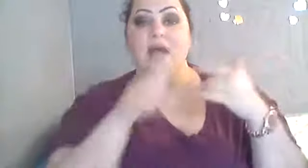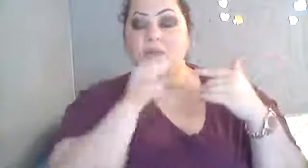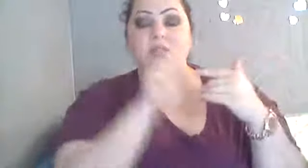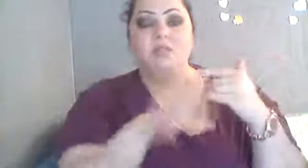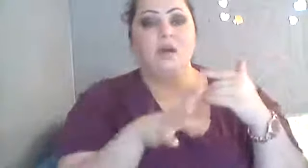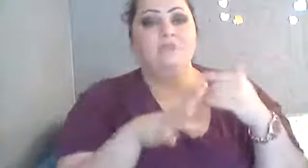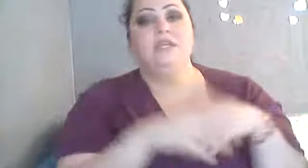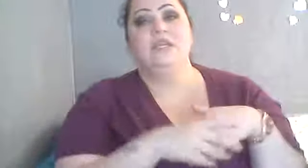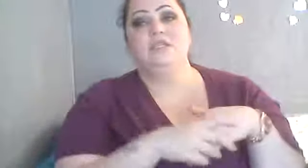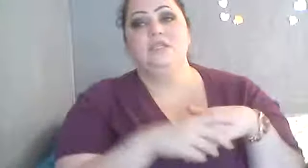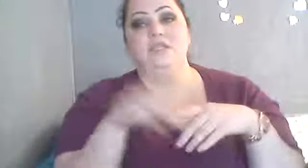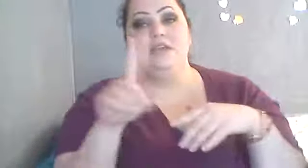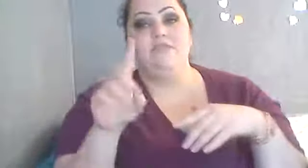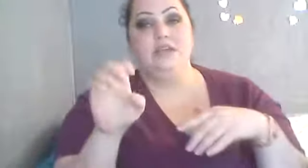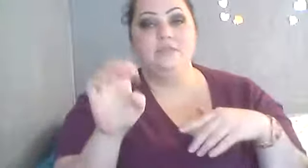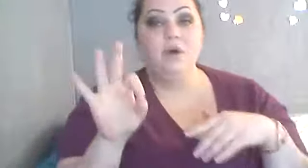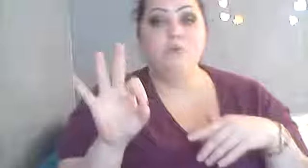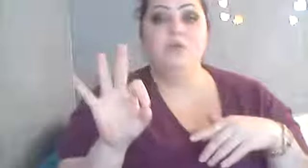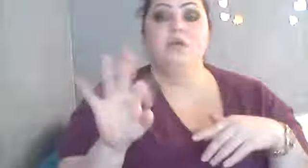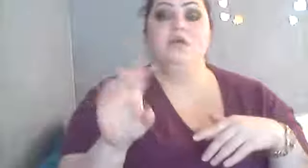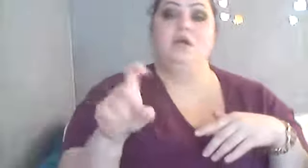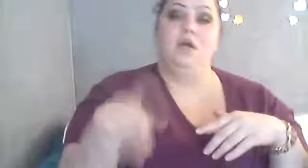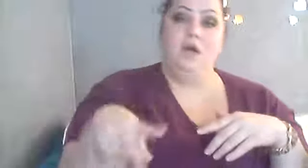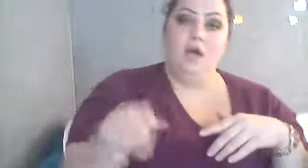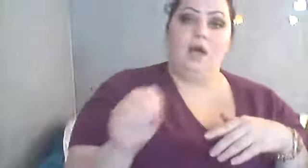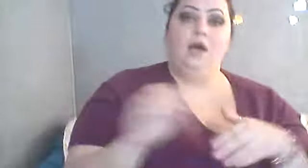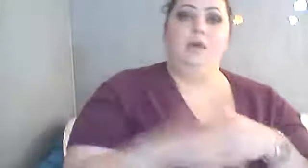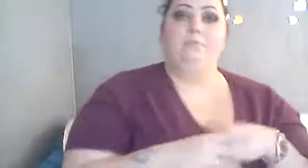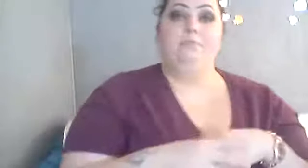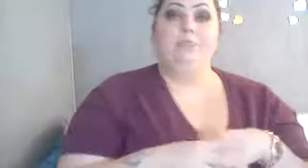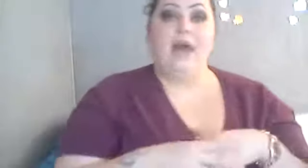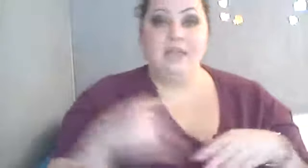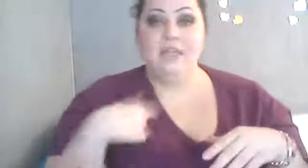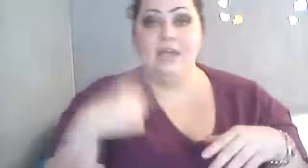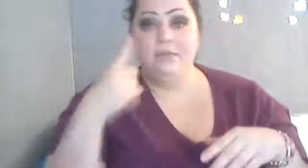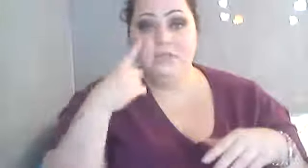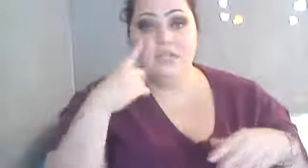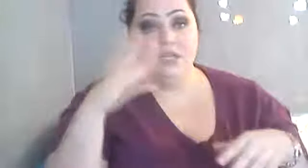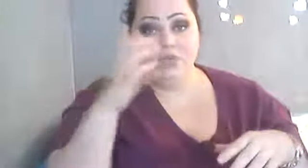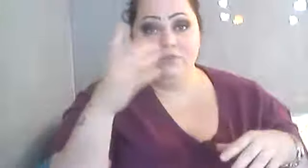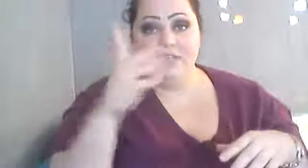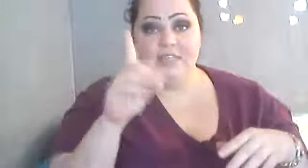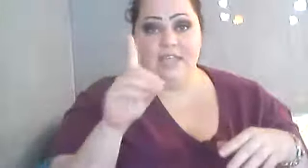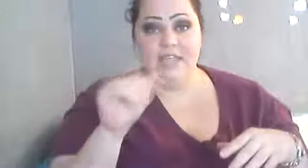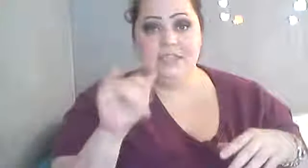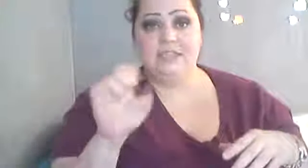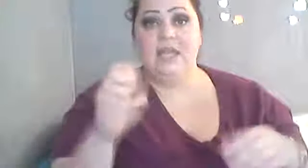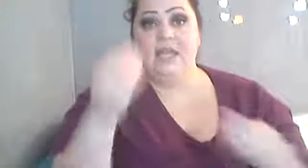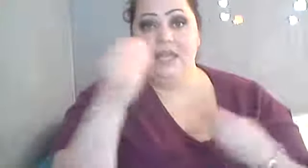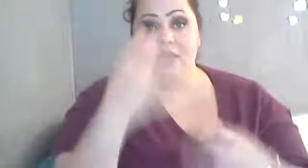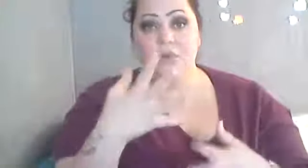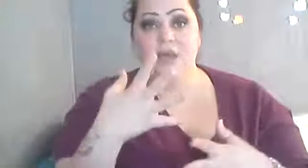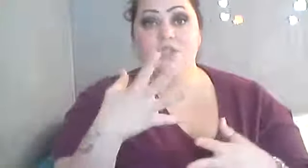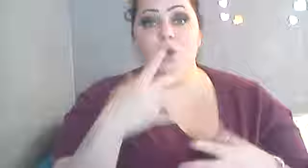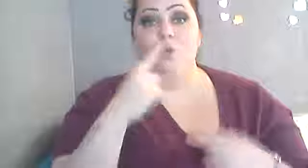would love to get us to the Deaf Expo. But I think I'm just gonna look for the dates and let you guys know when